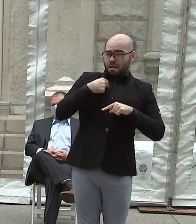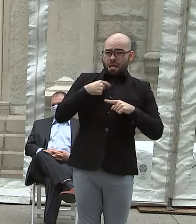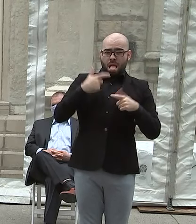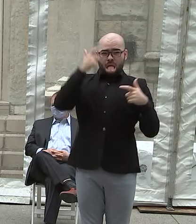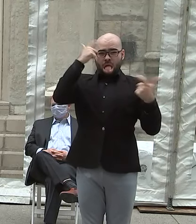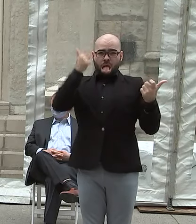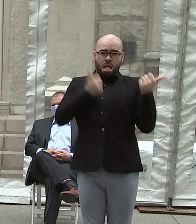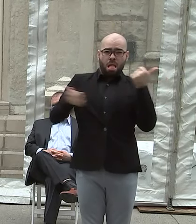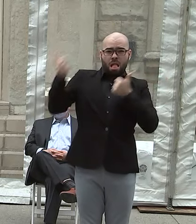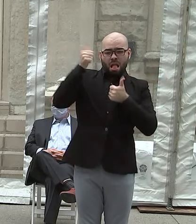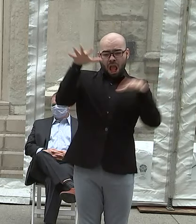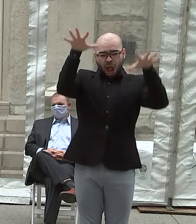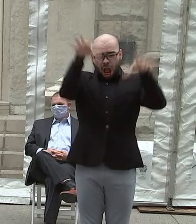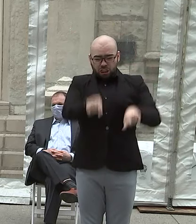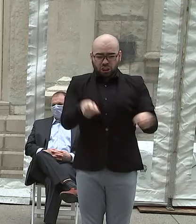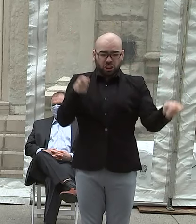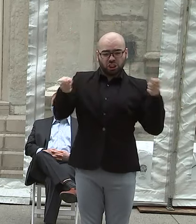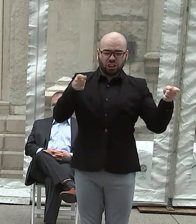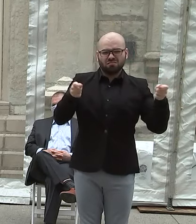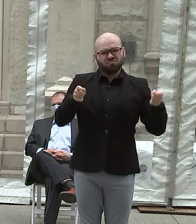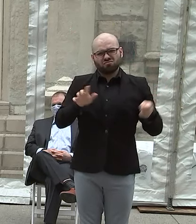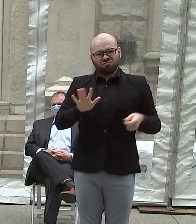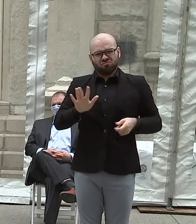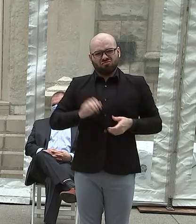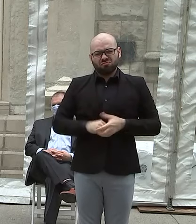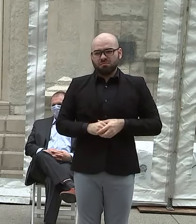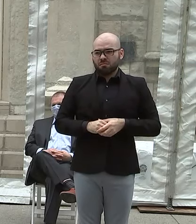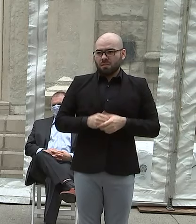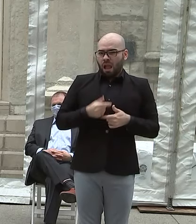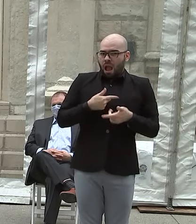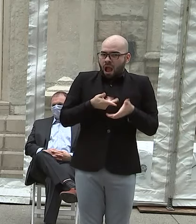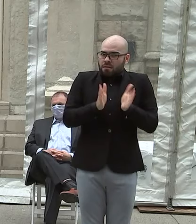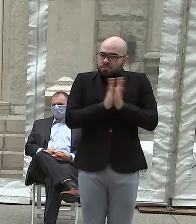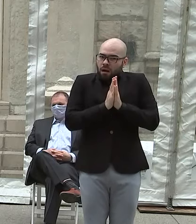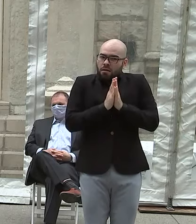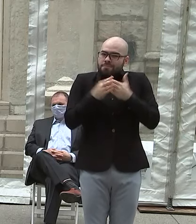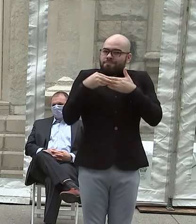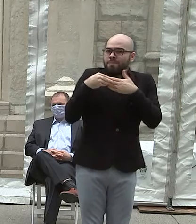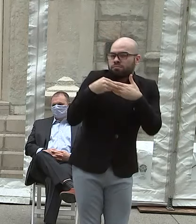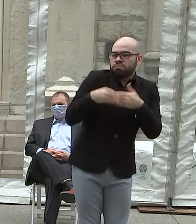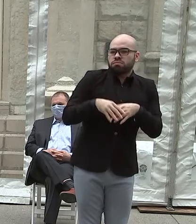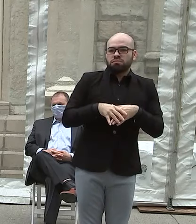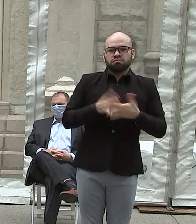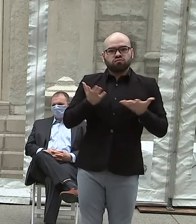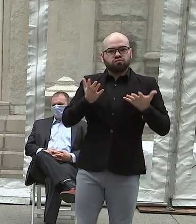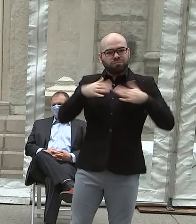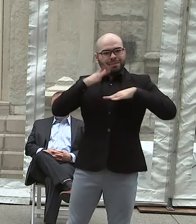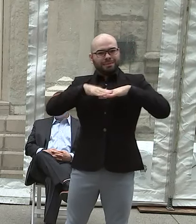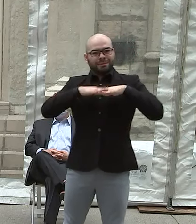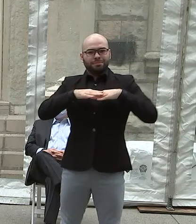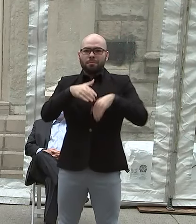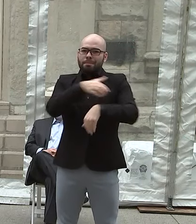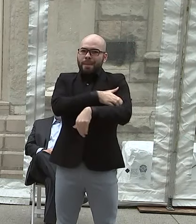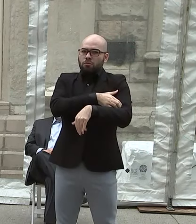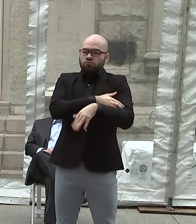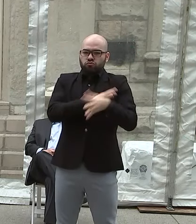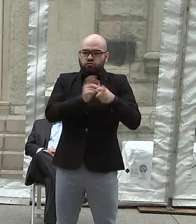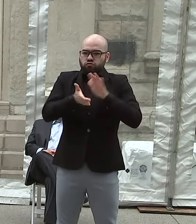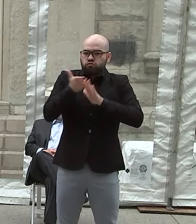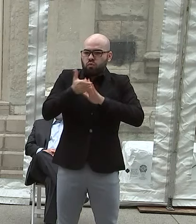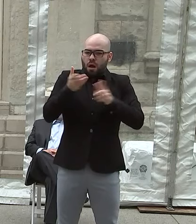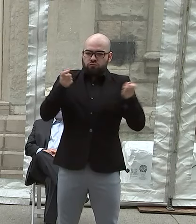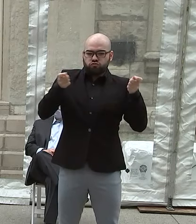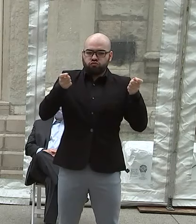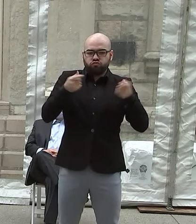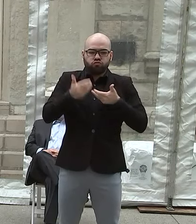been operating in a vacuum. What we've asked for is the flexibility and nimbleness to be able to continue the necessary work. You know, some have said,